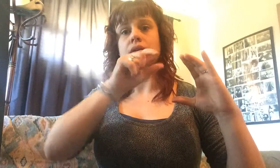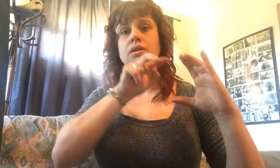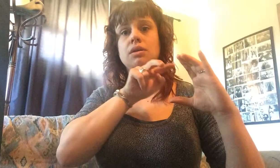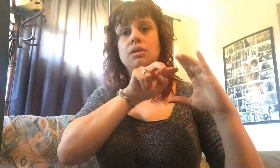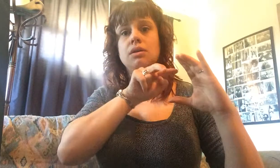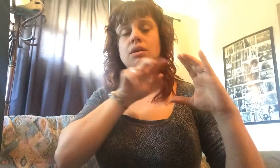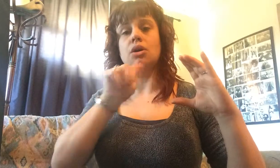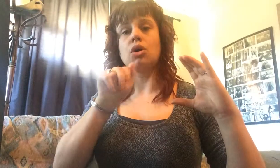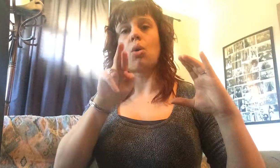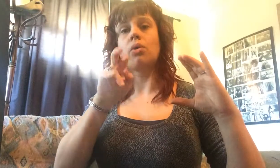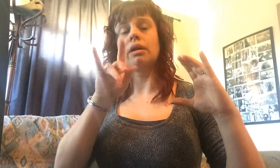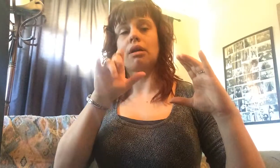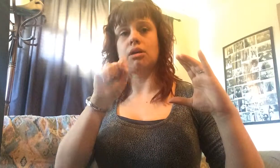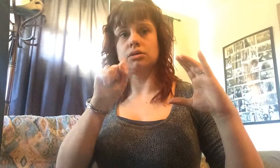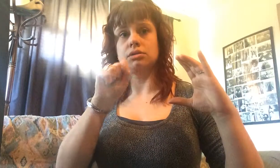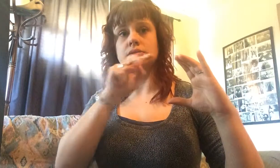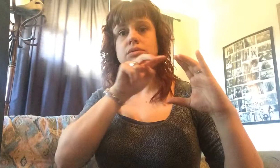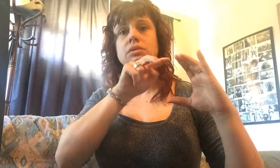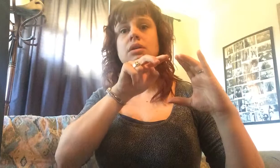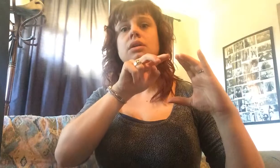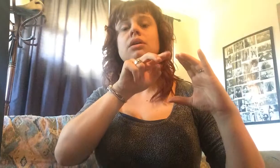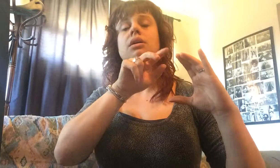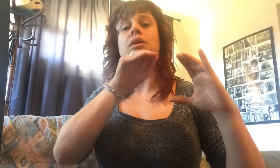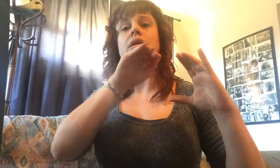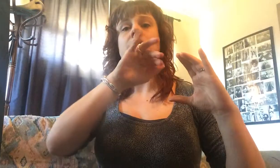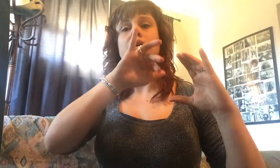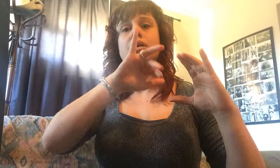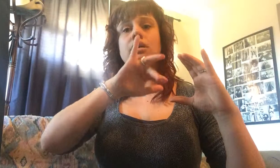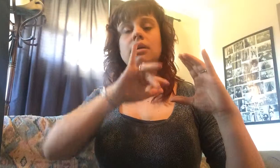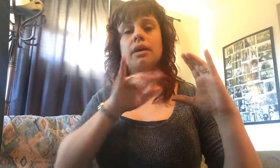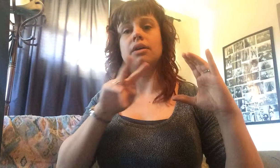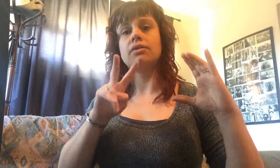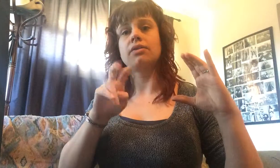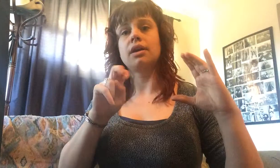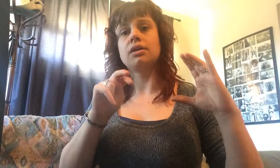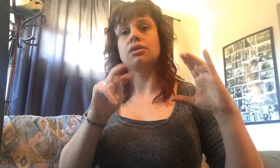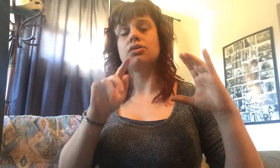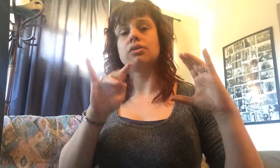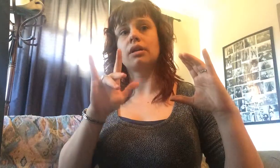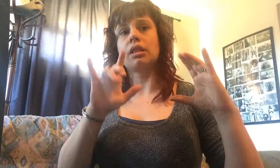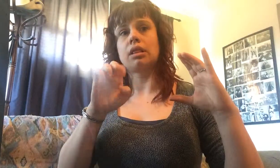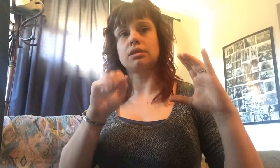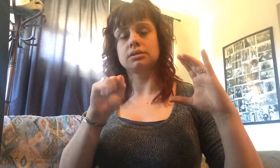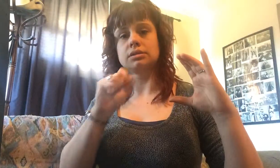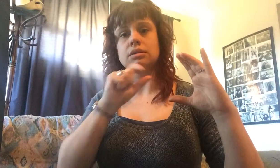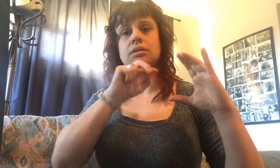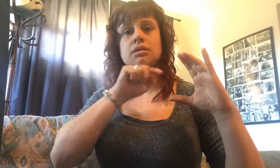From the ventricles, the oxygenated blood is going to be drained to the iota